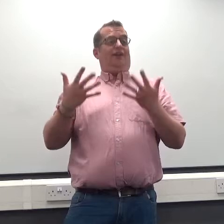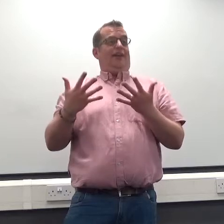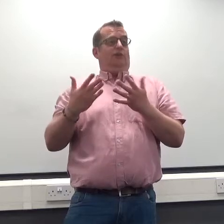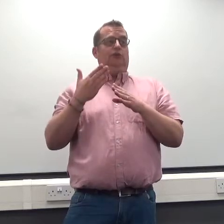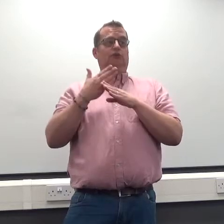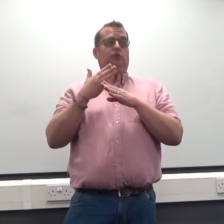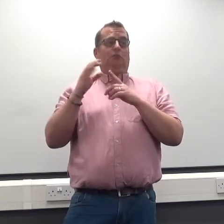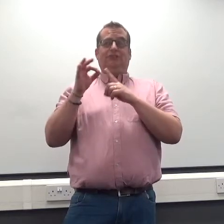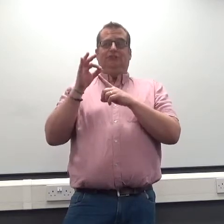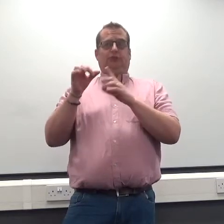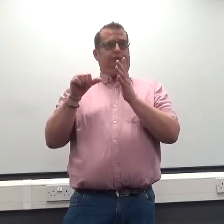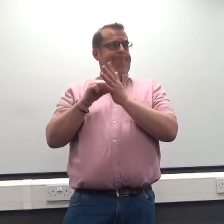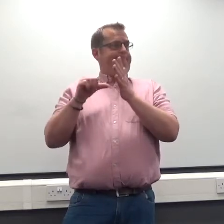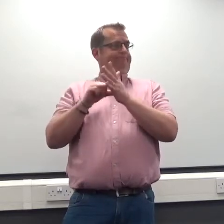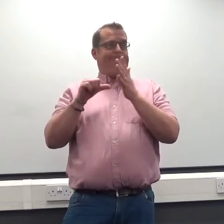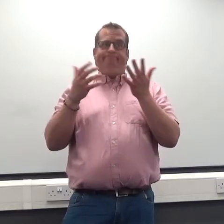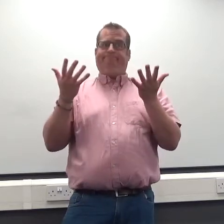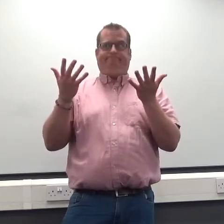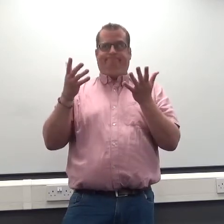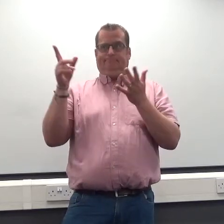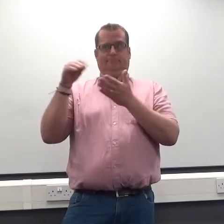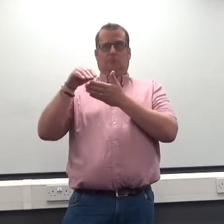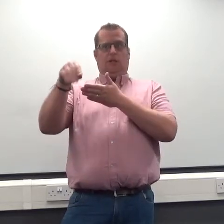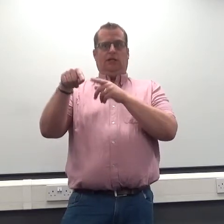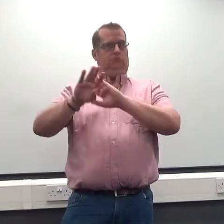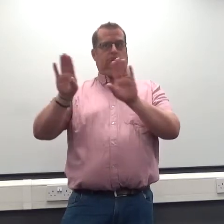well. And access to work